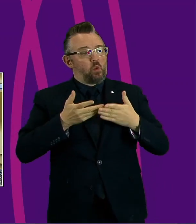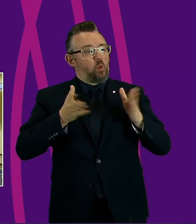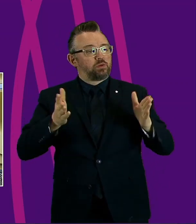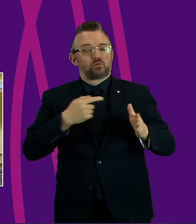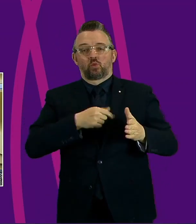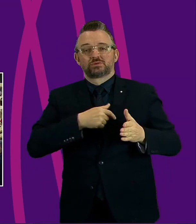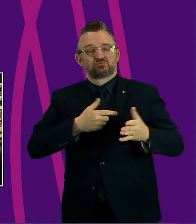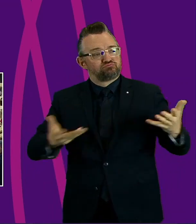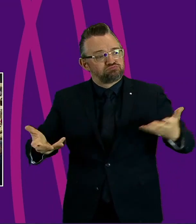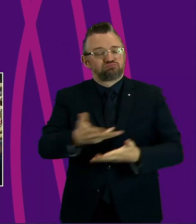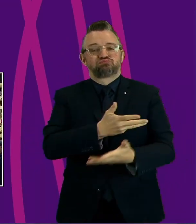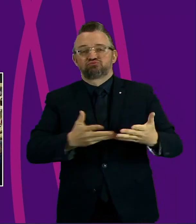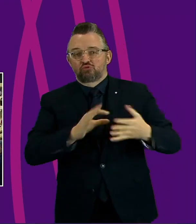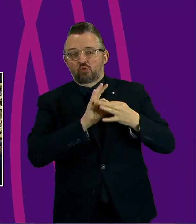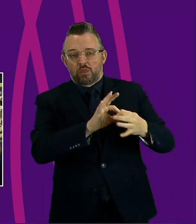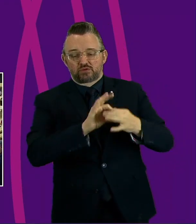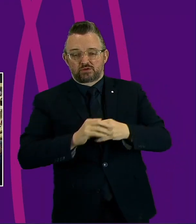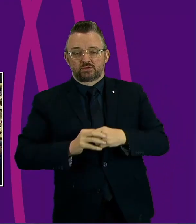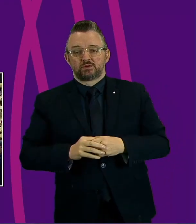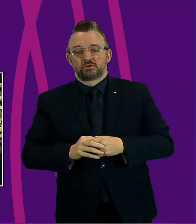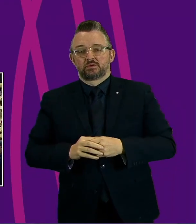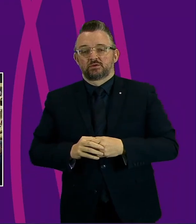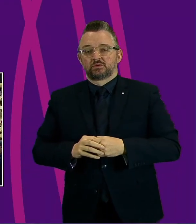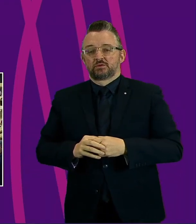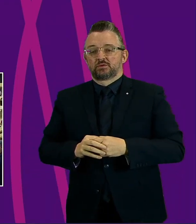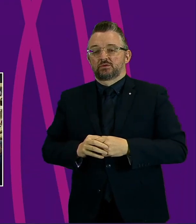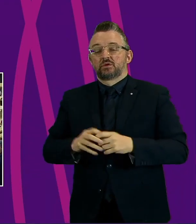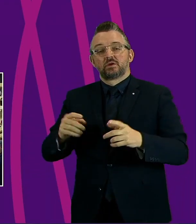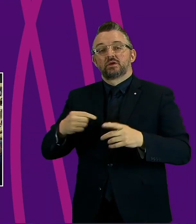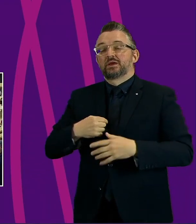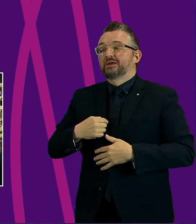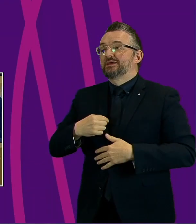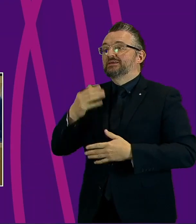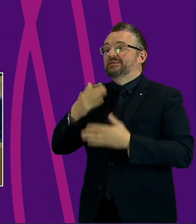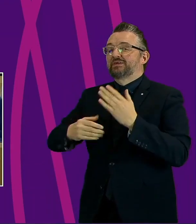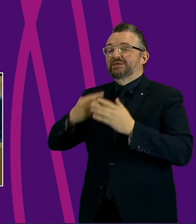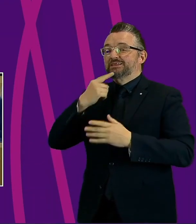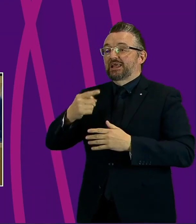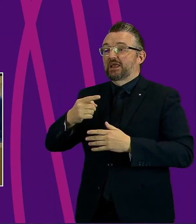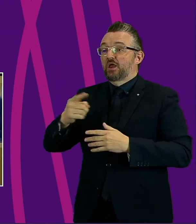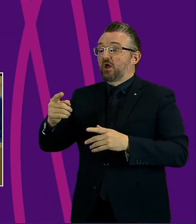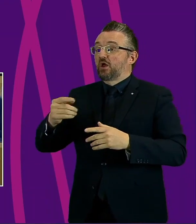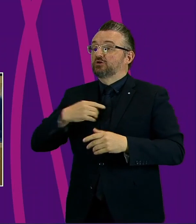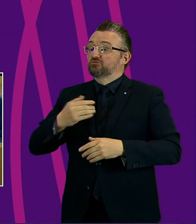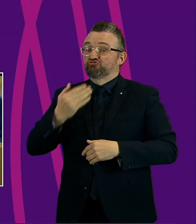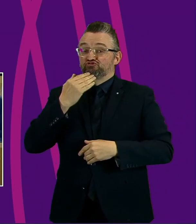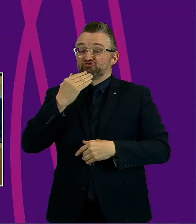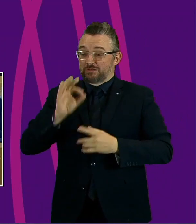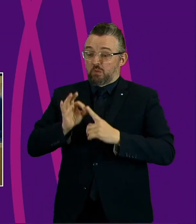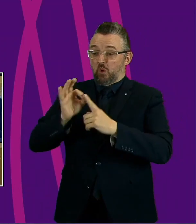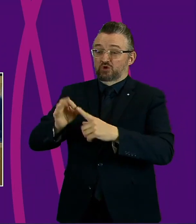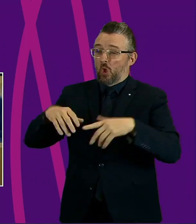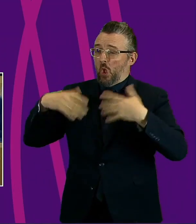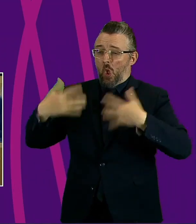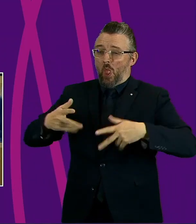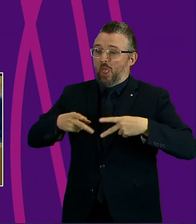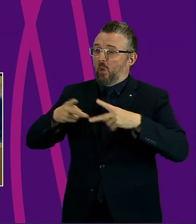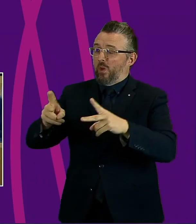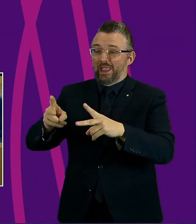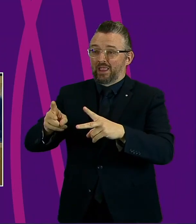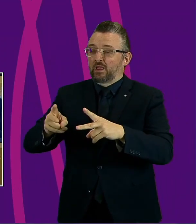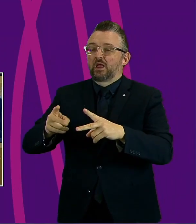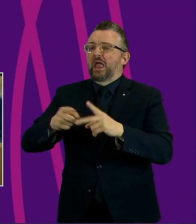way. Patrick Harvey. I will never claim that the Green proposals are the only way that it's possible to achieve something, but if they are